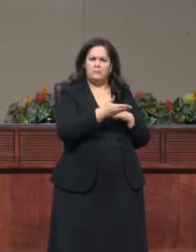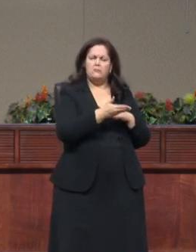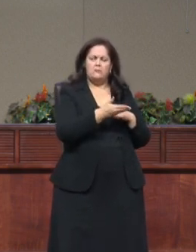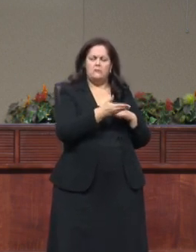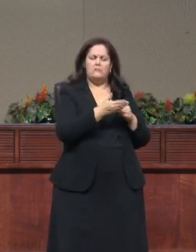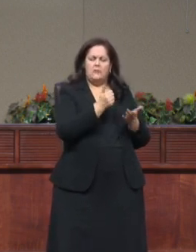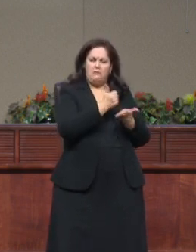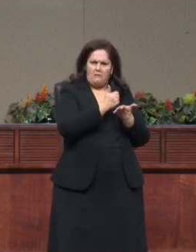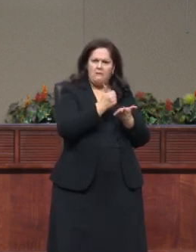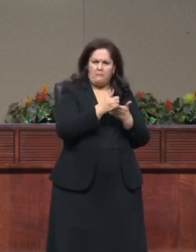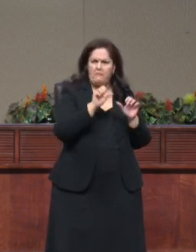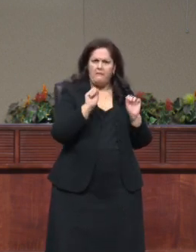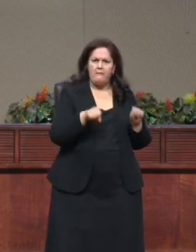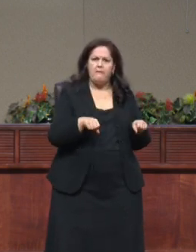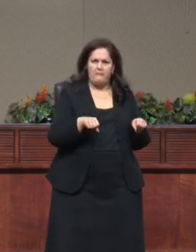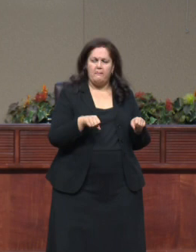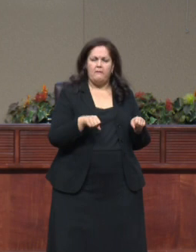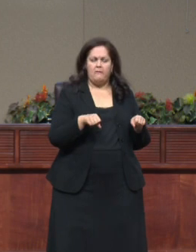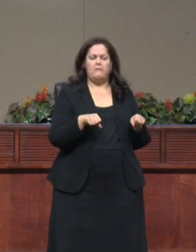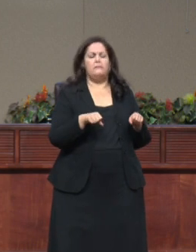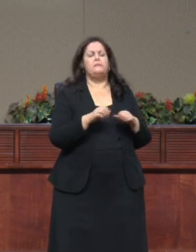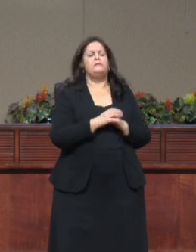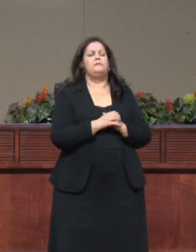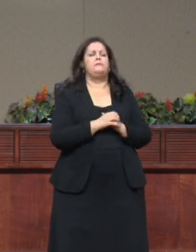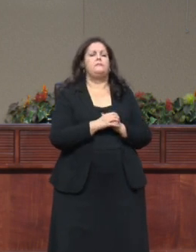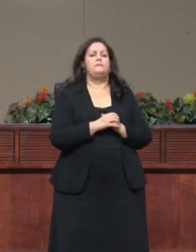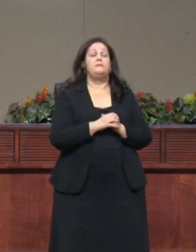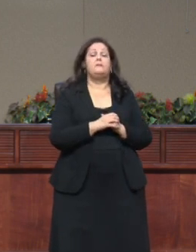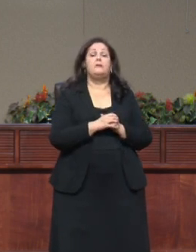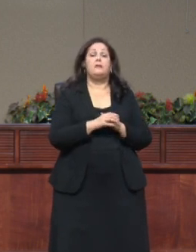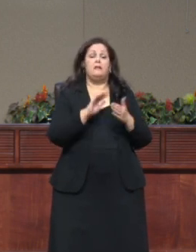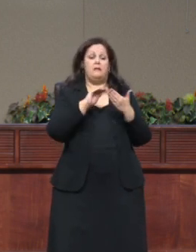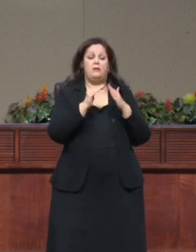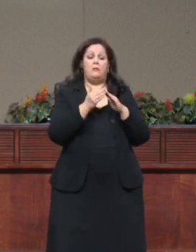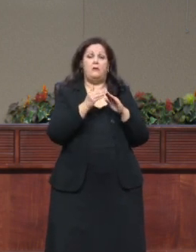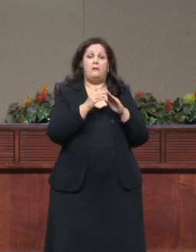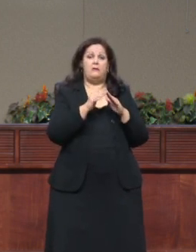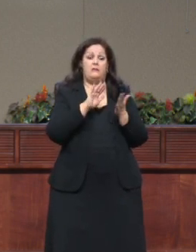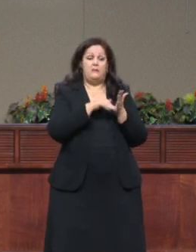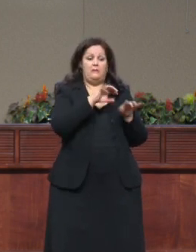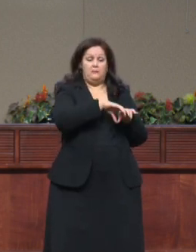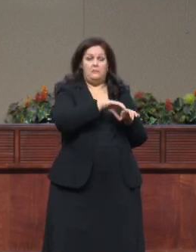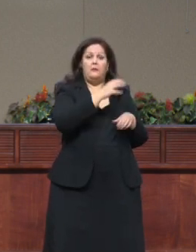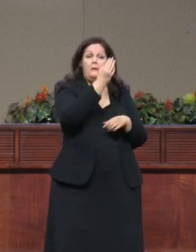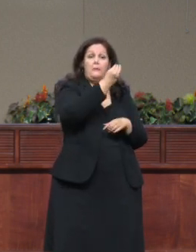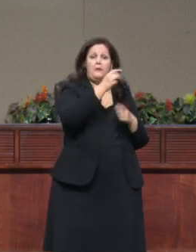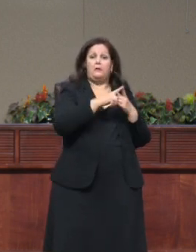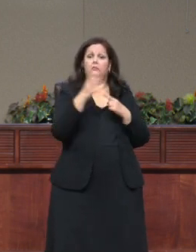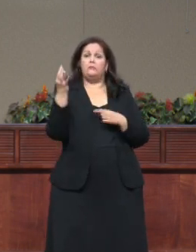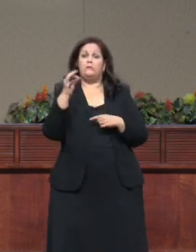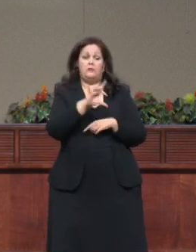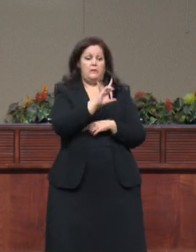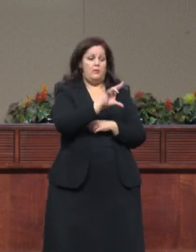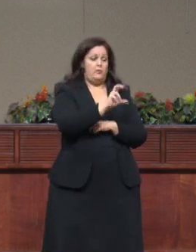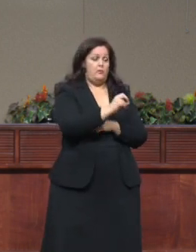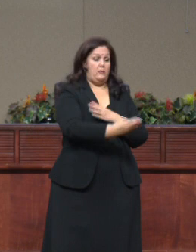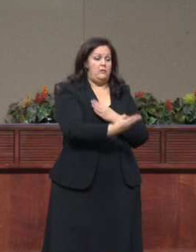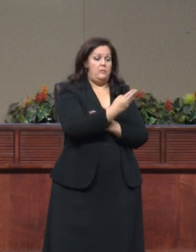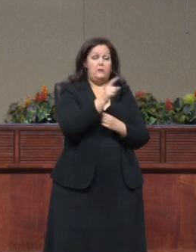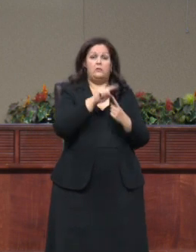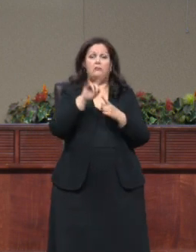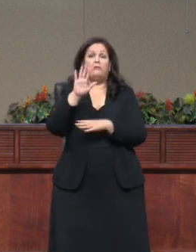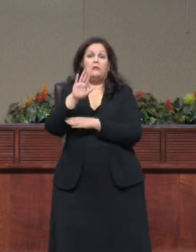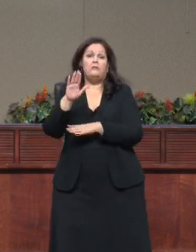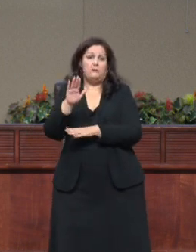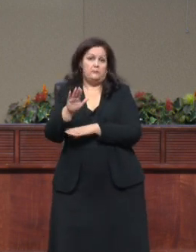who can assist you with the process. The community centers are open Monday through Friday from 8:30 a.m. to 5